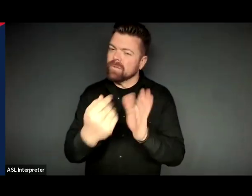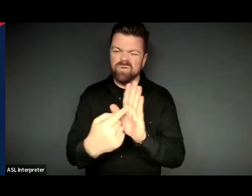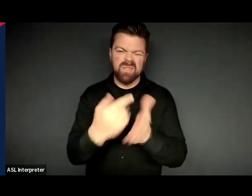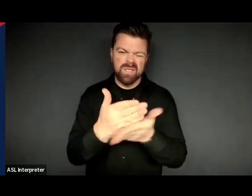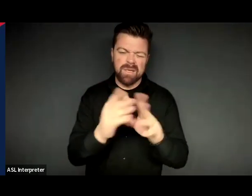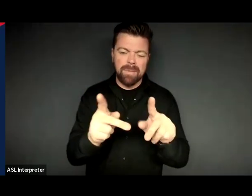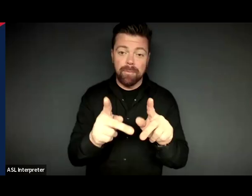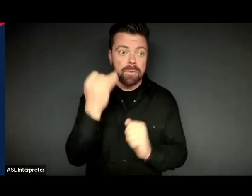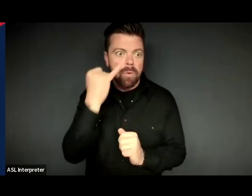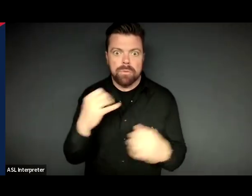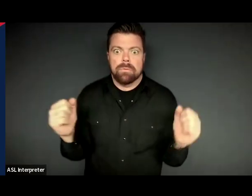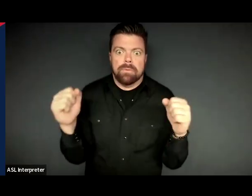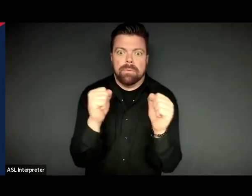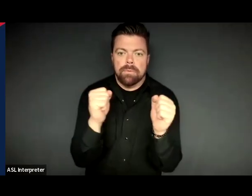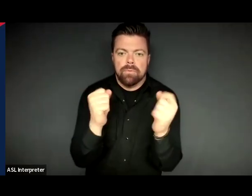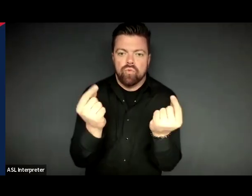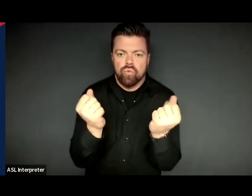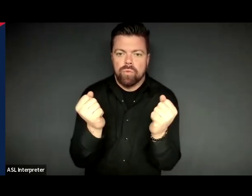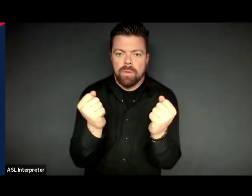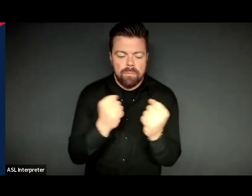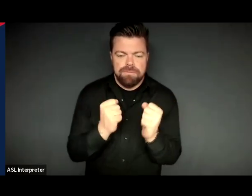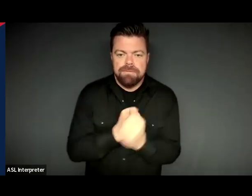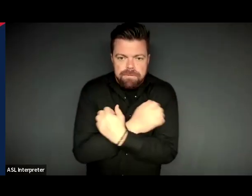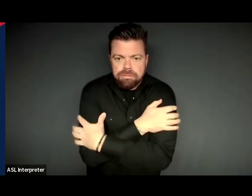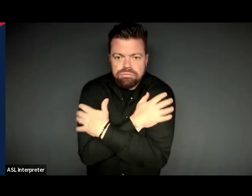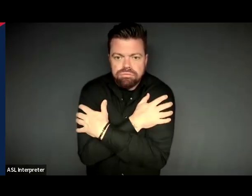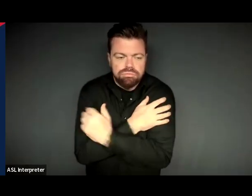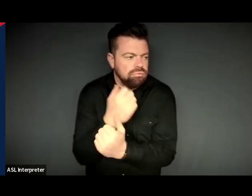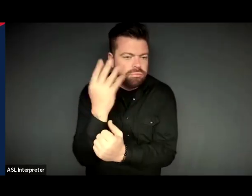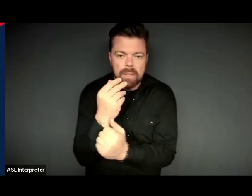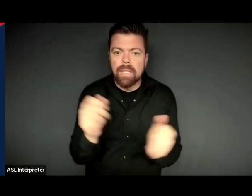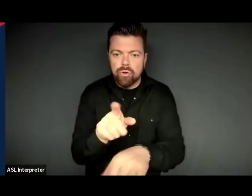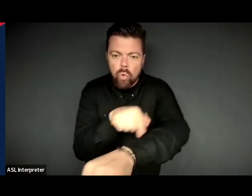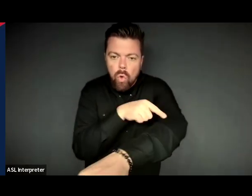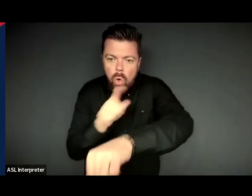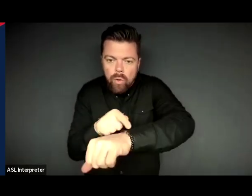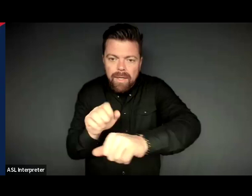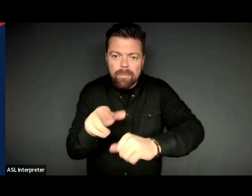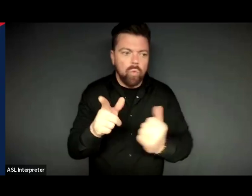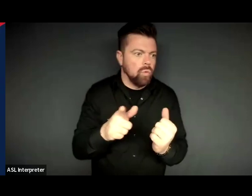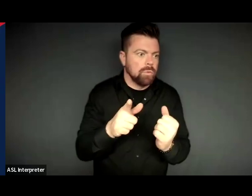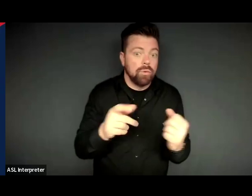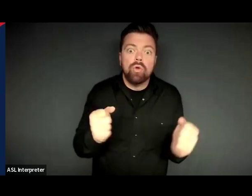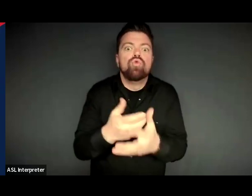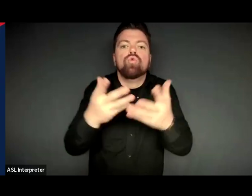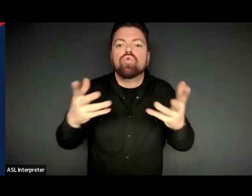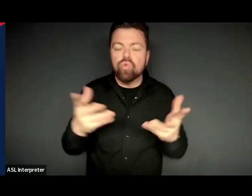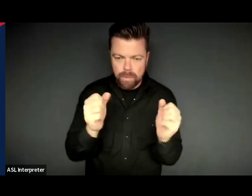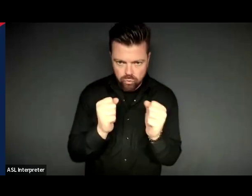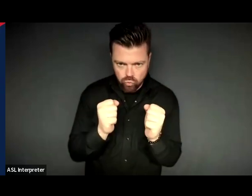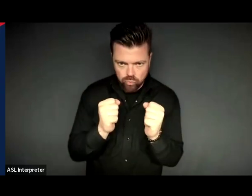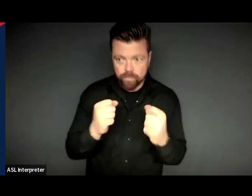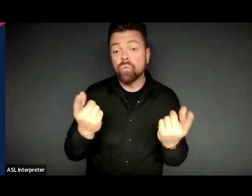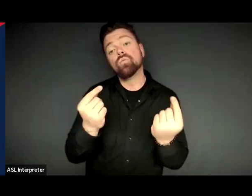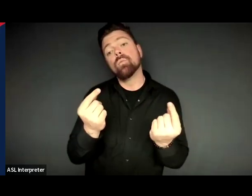too cold, they get over chilled. They've been outside too long, or something's happened. They get over chilled.